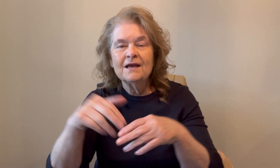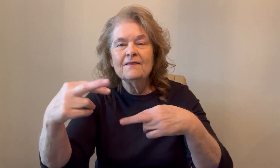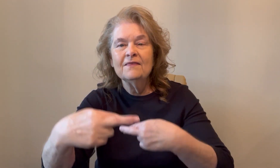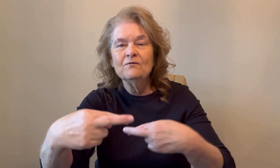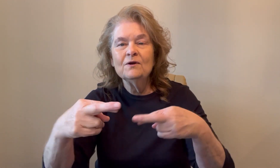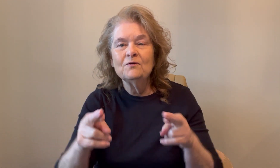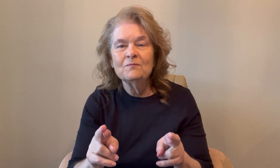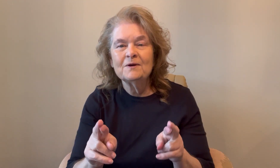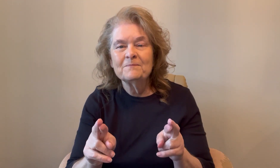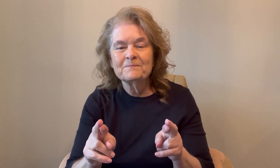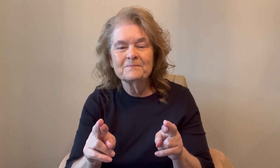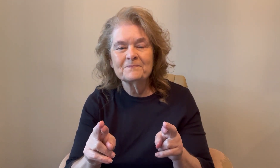the room.